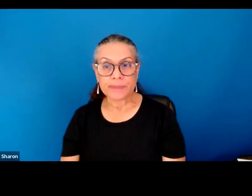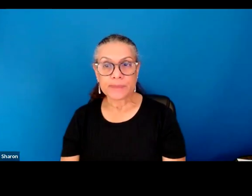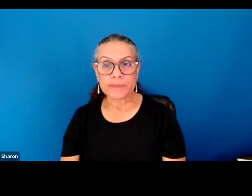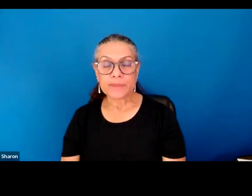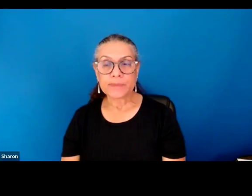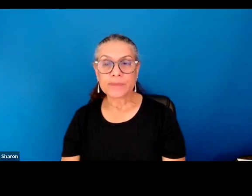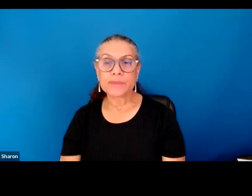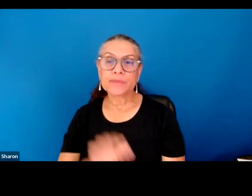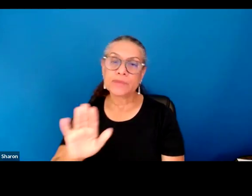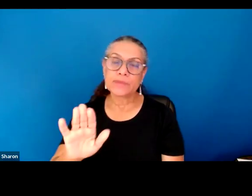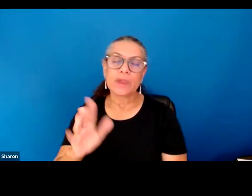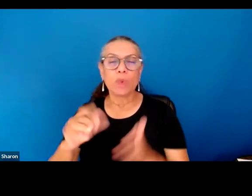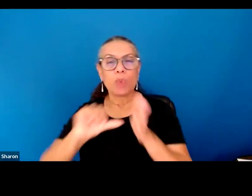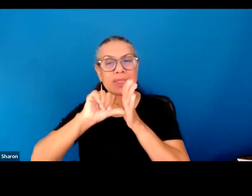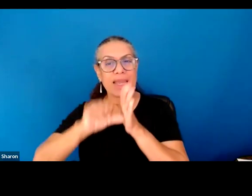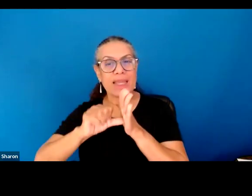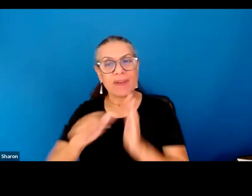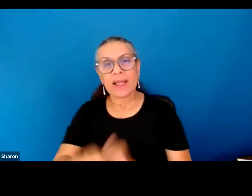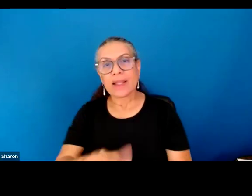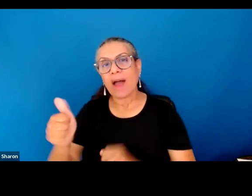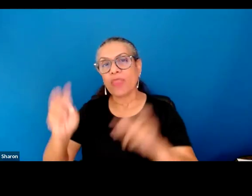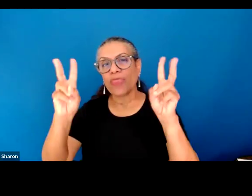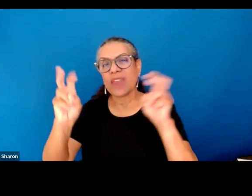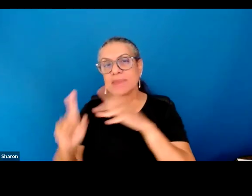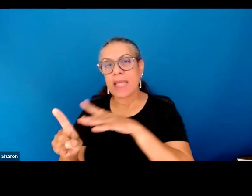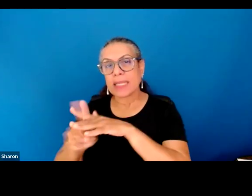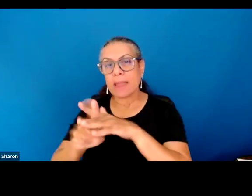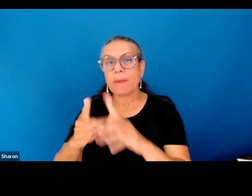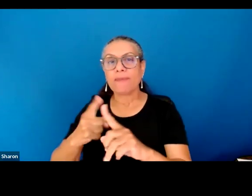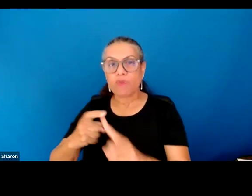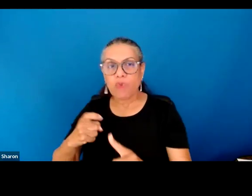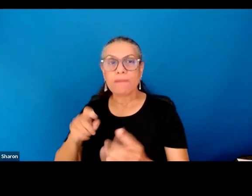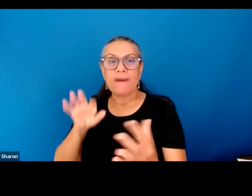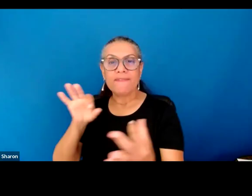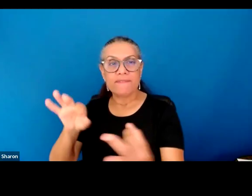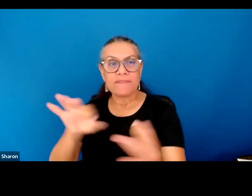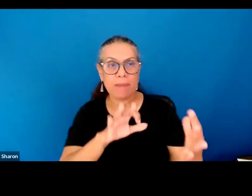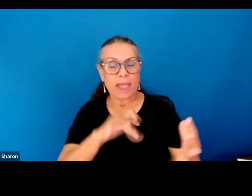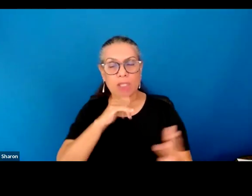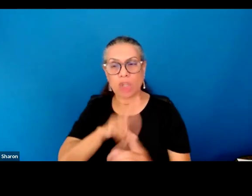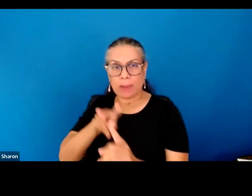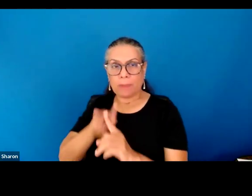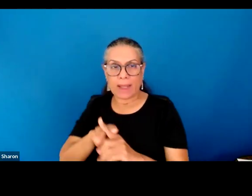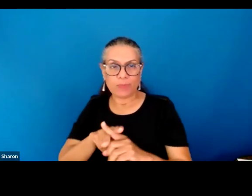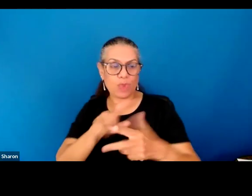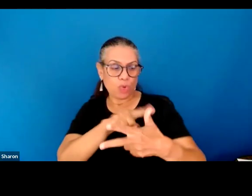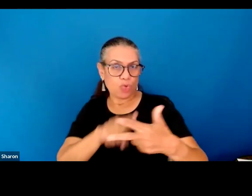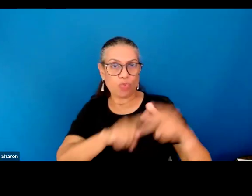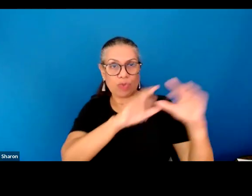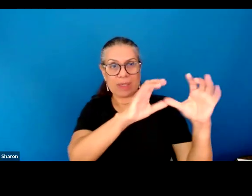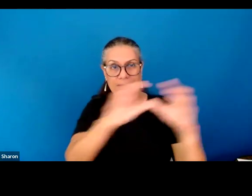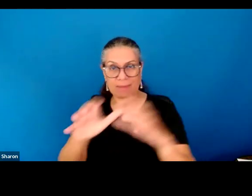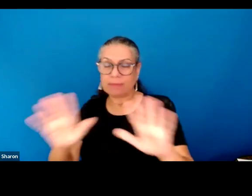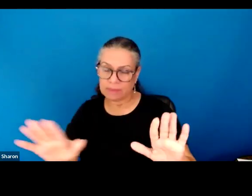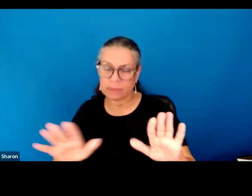We wanted to also highlight some additional themes that have come out of the feedback that were not specific to the 3 variables that we just talked about.